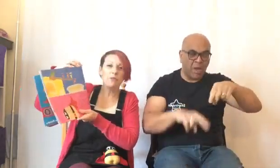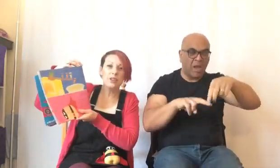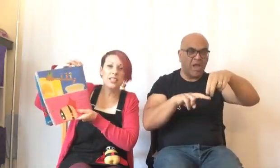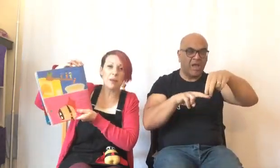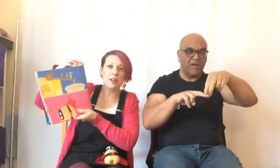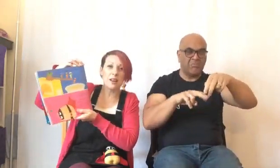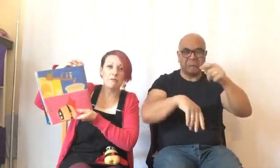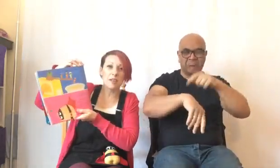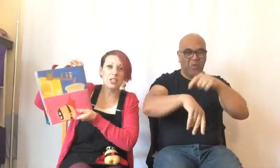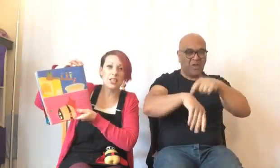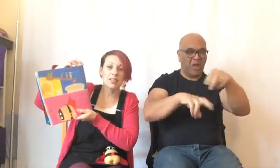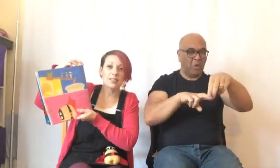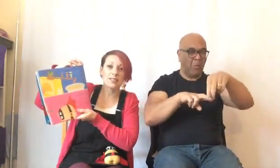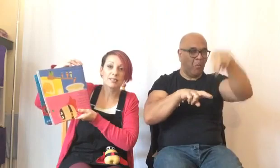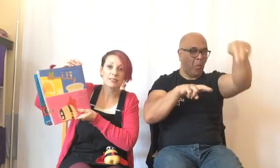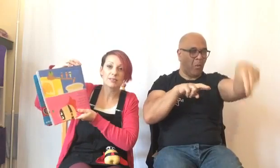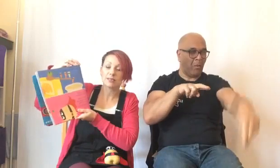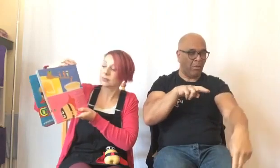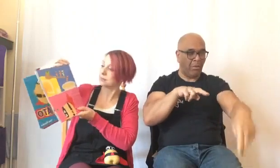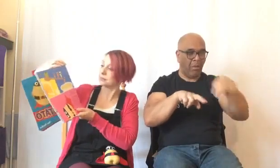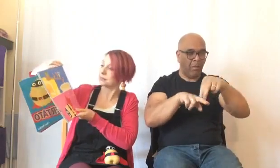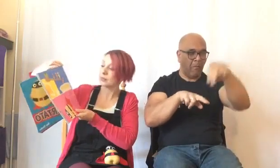Time for a dip, little veggies.